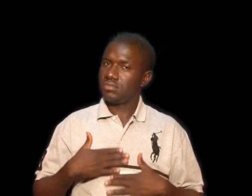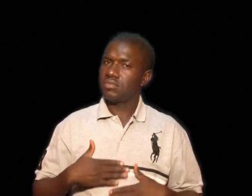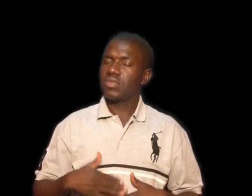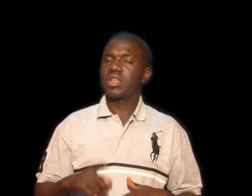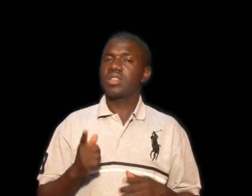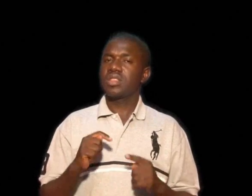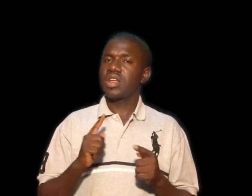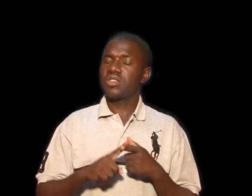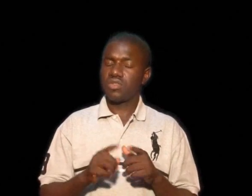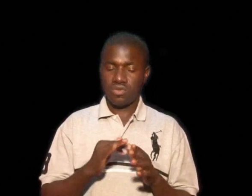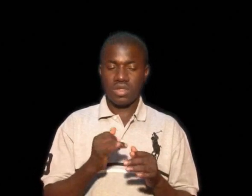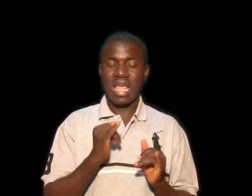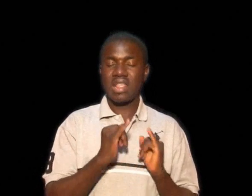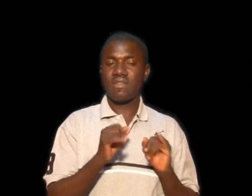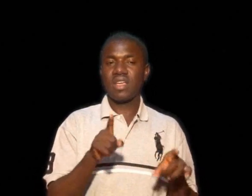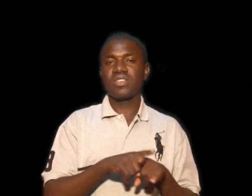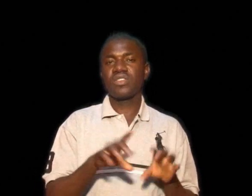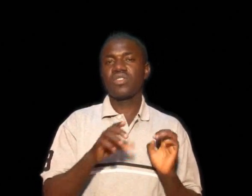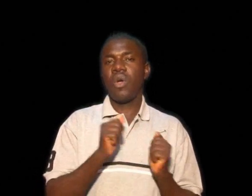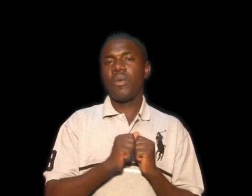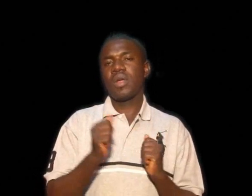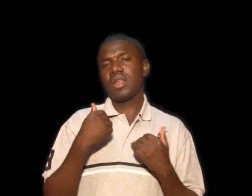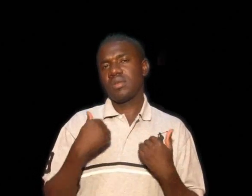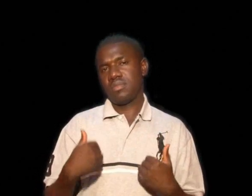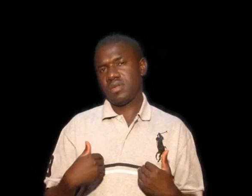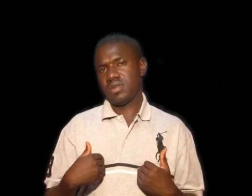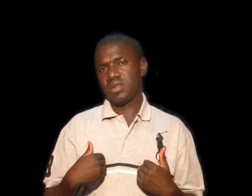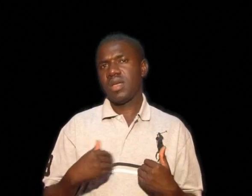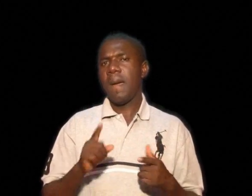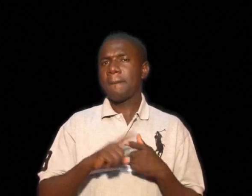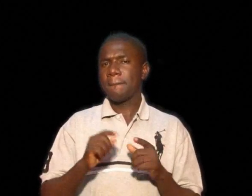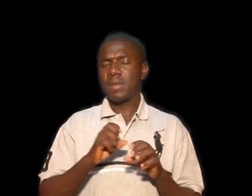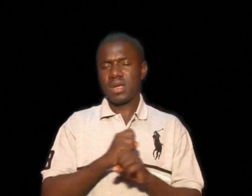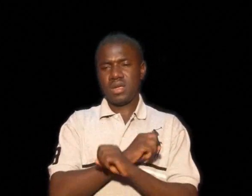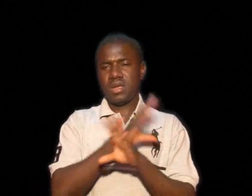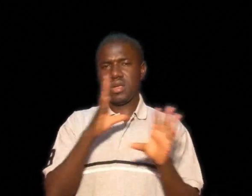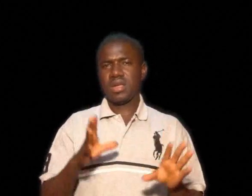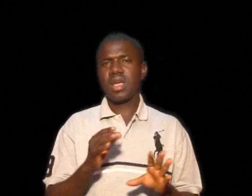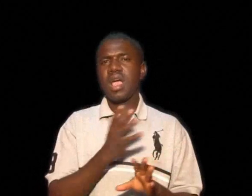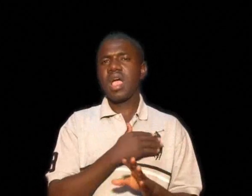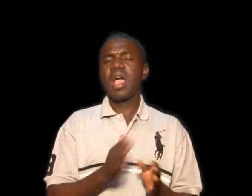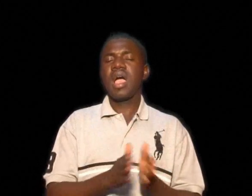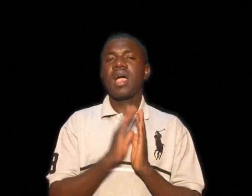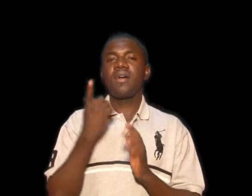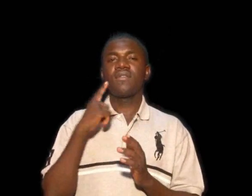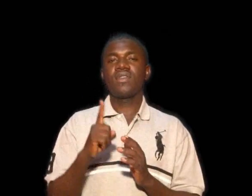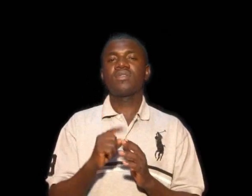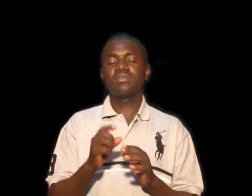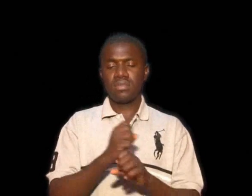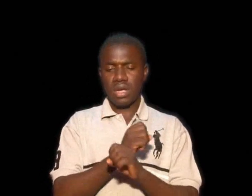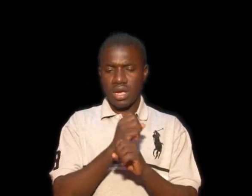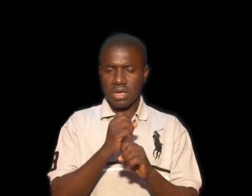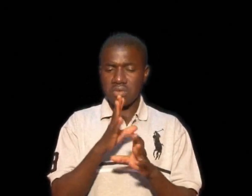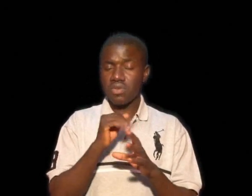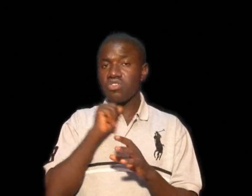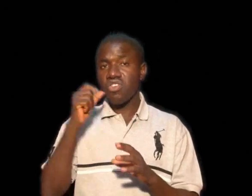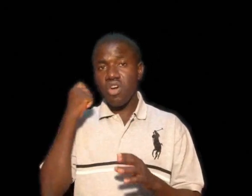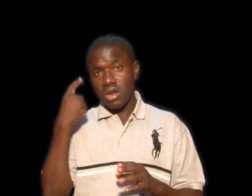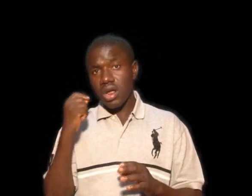your interview as you would with anyone. Be clear and candid in your questioning and ask for clarification of terms or issues